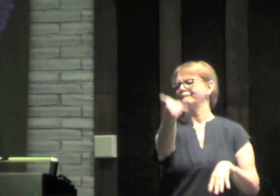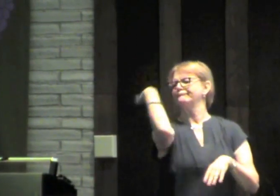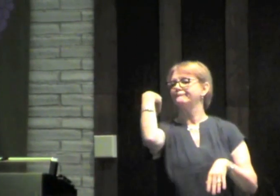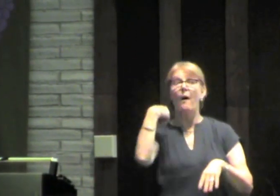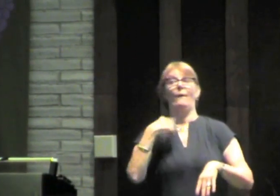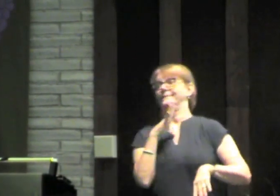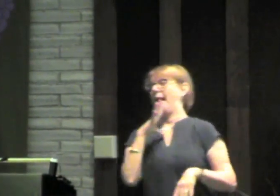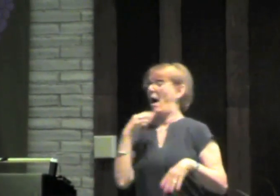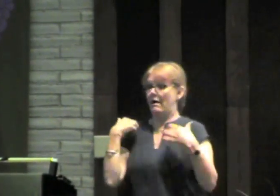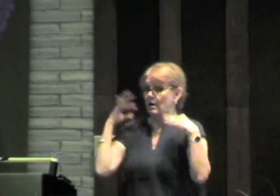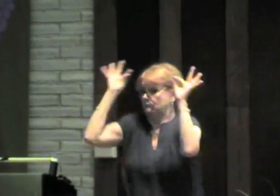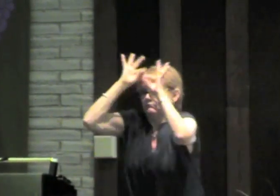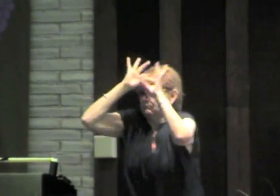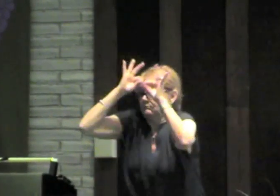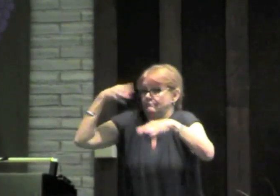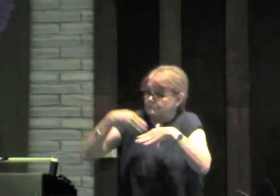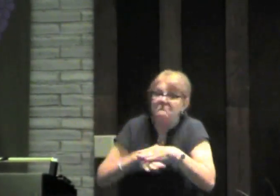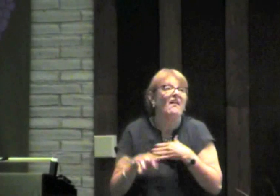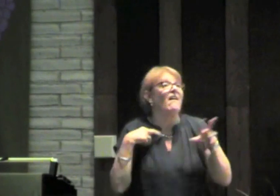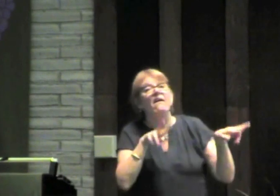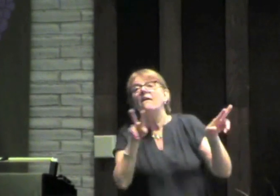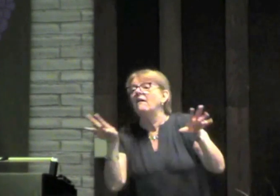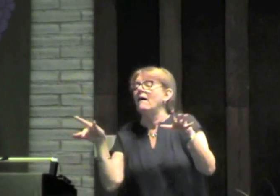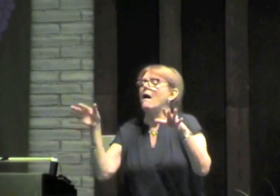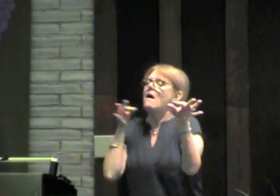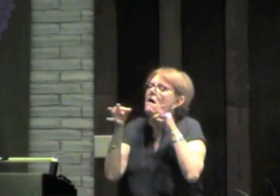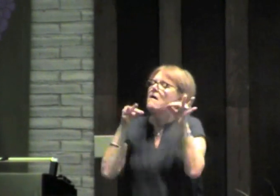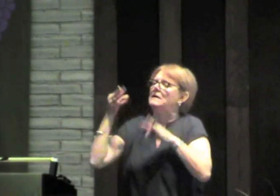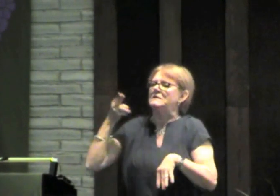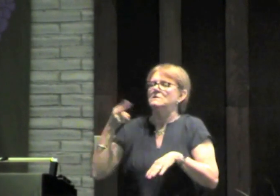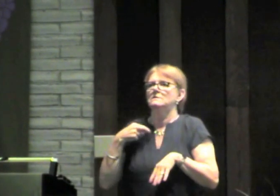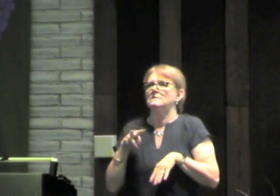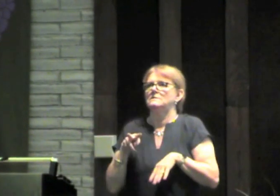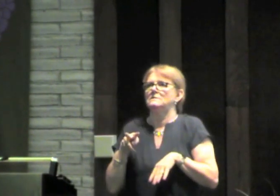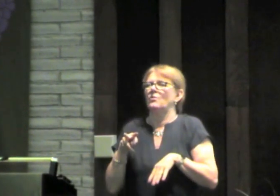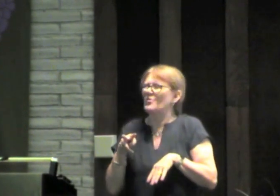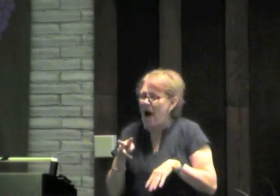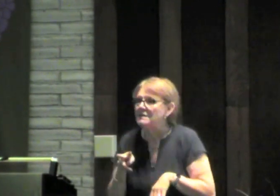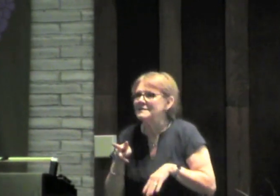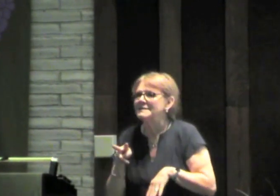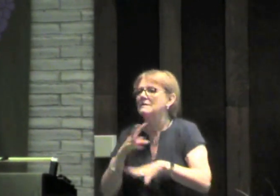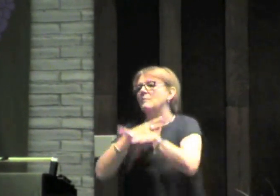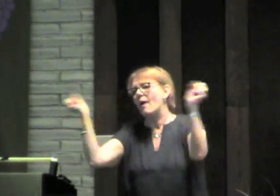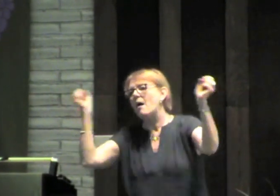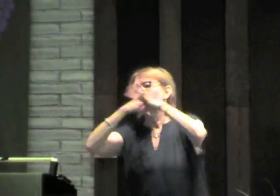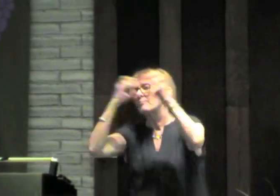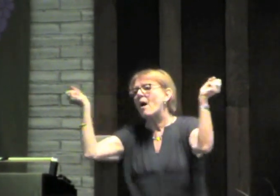guide was an Arab, and he knew how to get us in there safely. So we were able to actually go in and tour